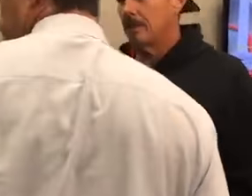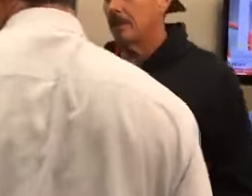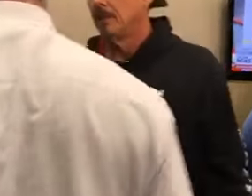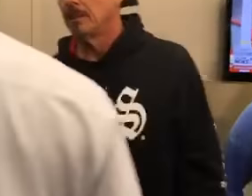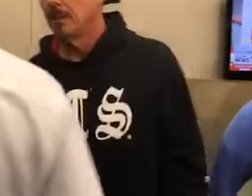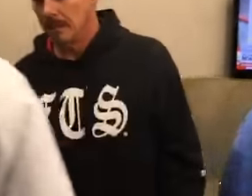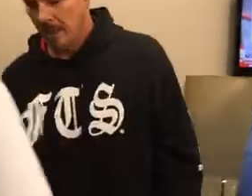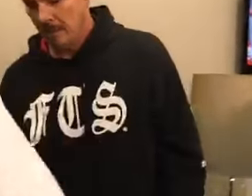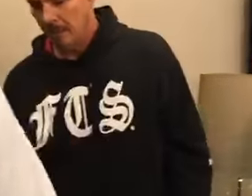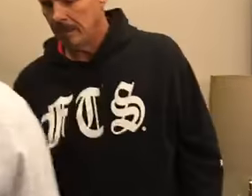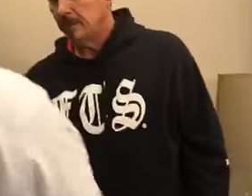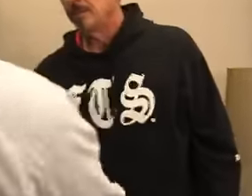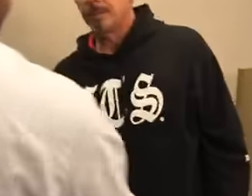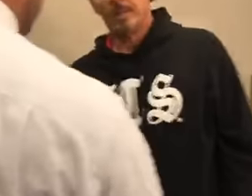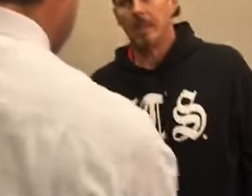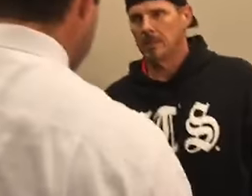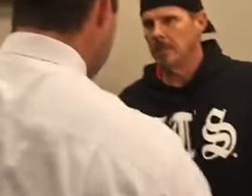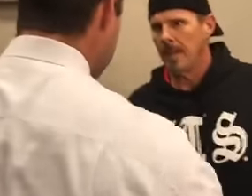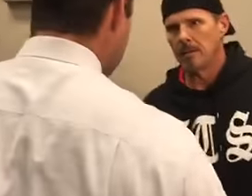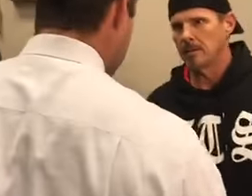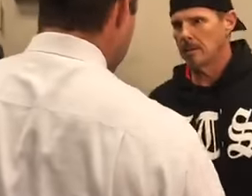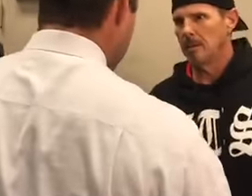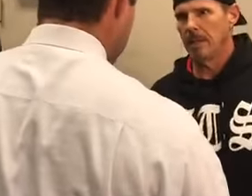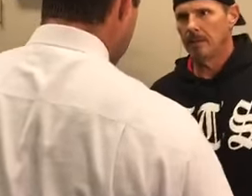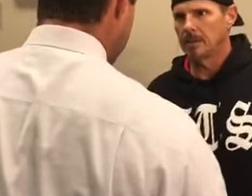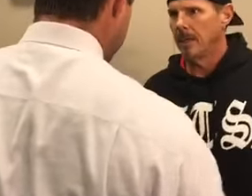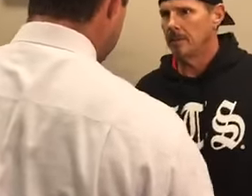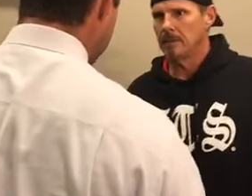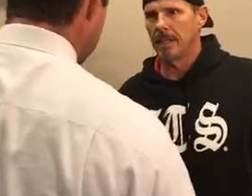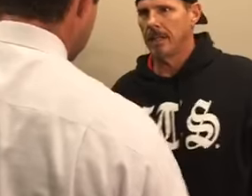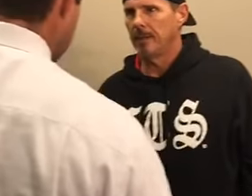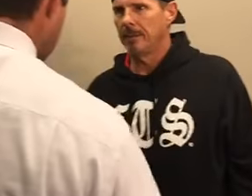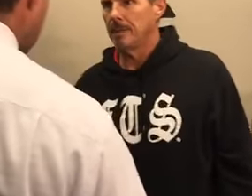Thank you so much. Listen, I know you spent the council hours.